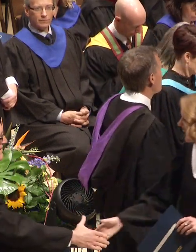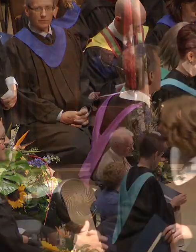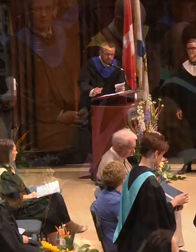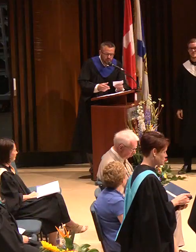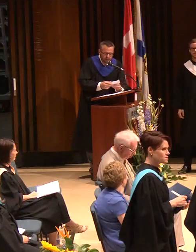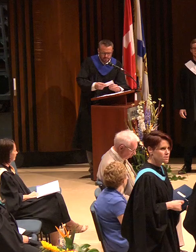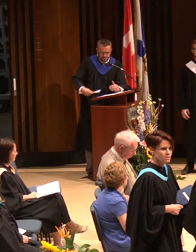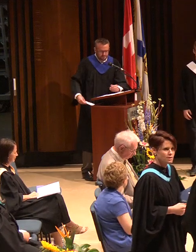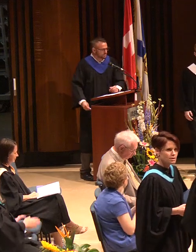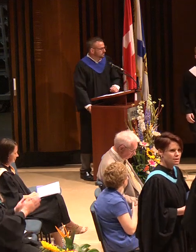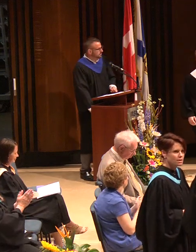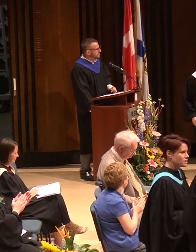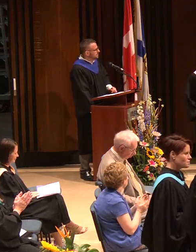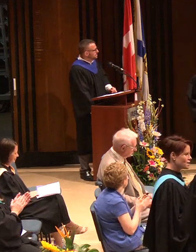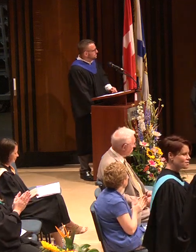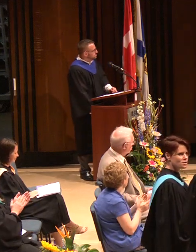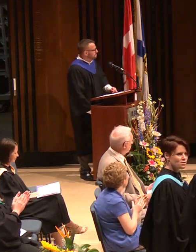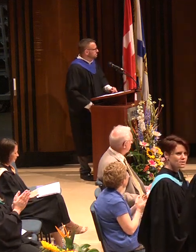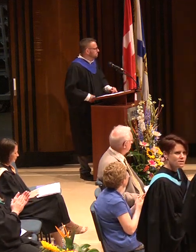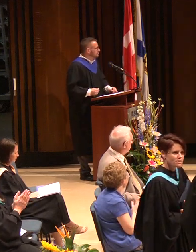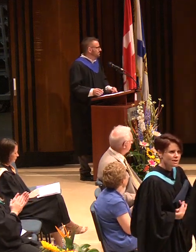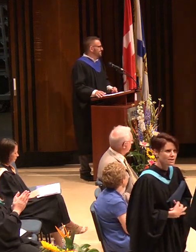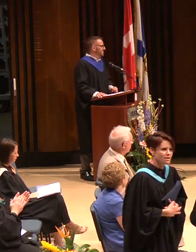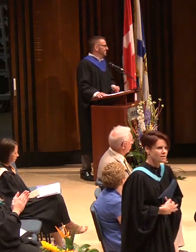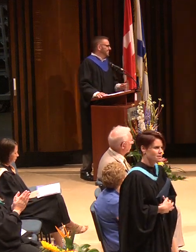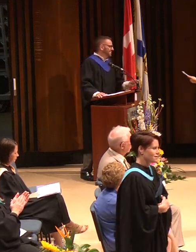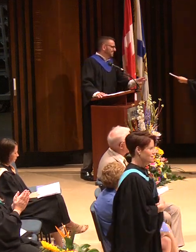Matthew Schofield.